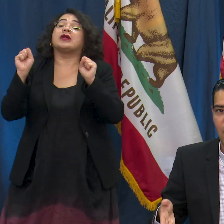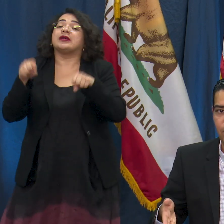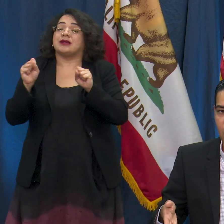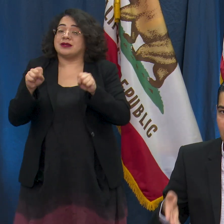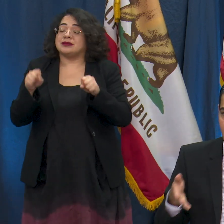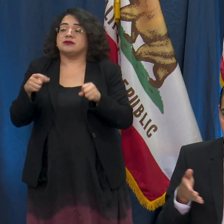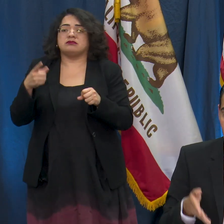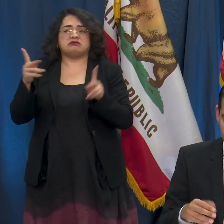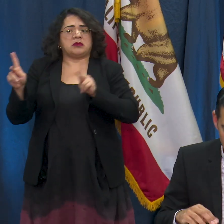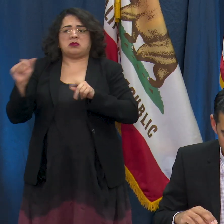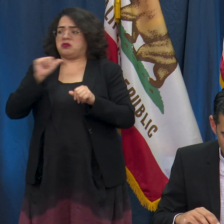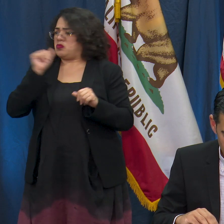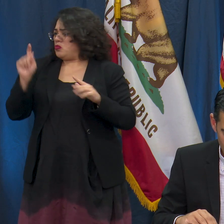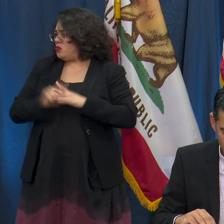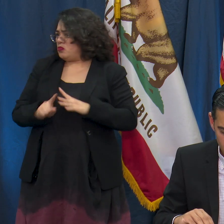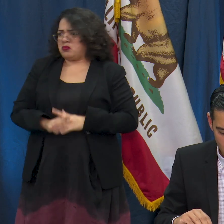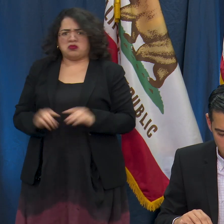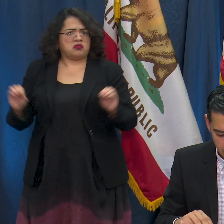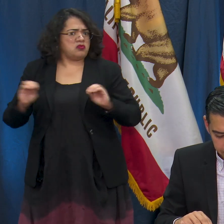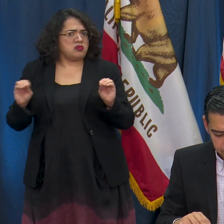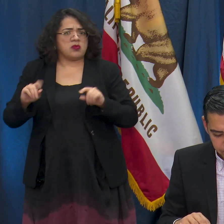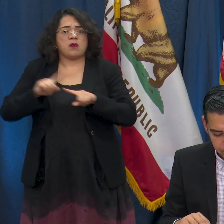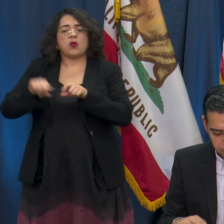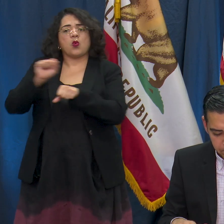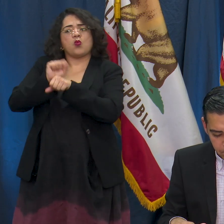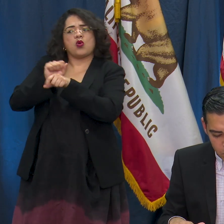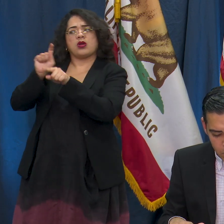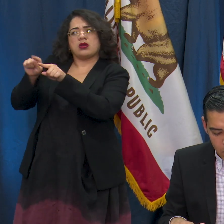take some time because the symptomatic folks are the priority.